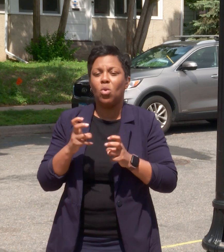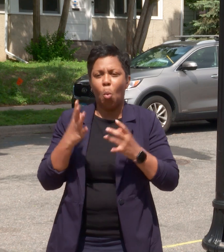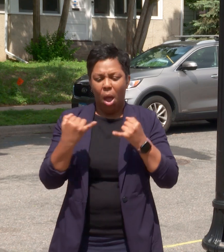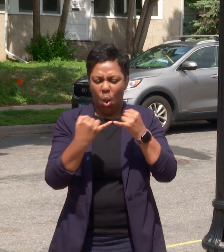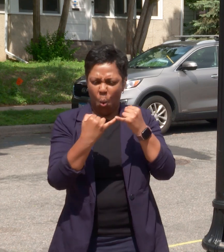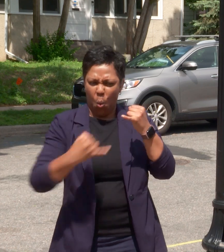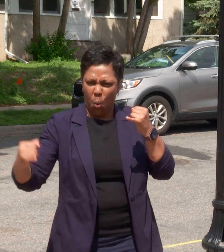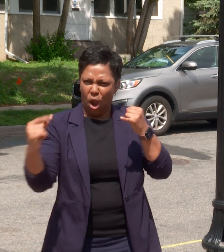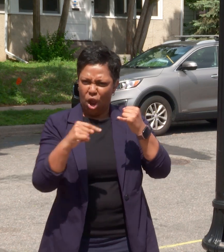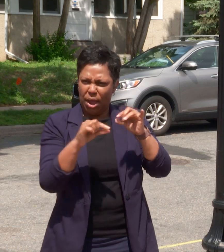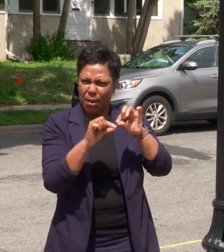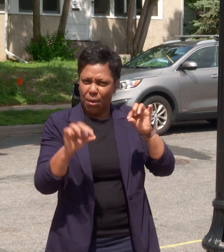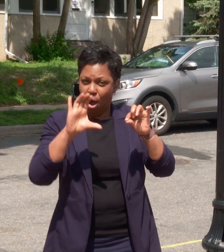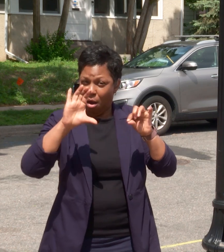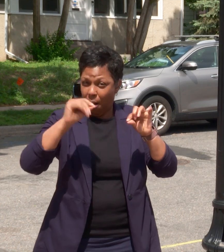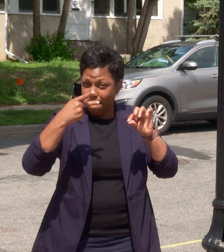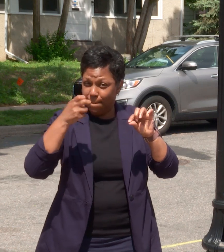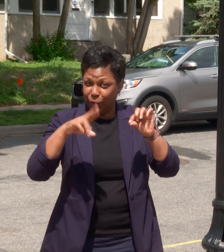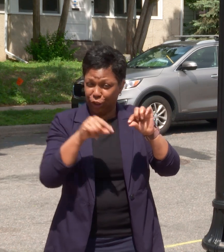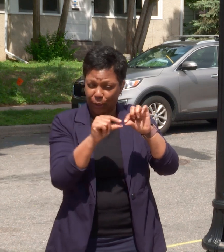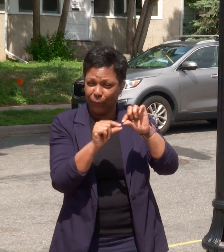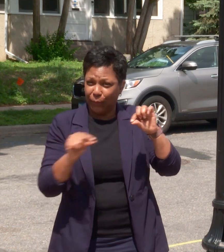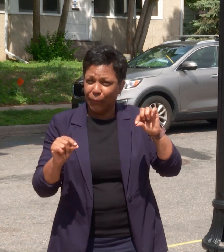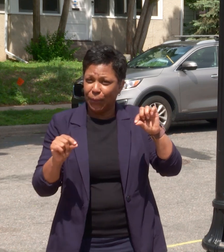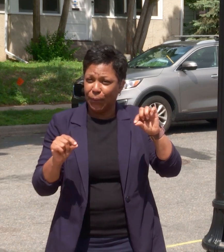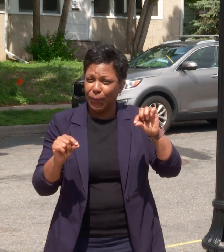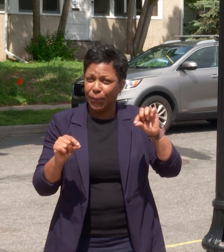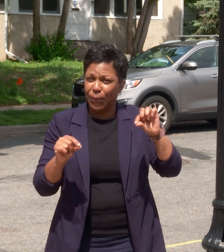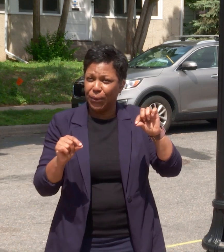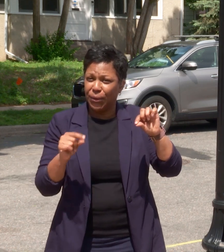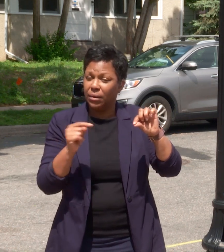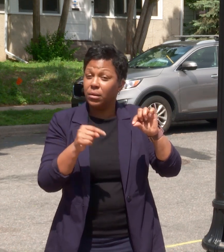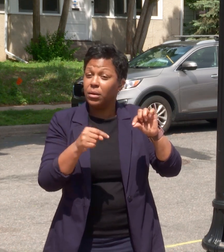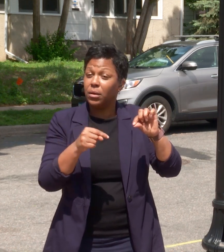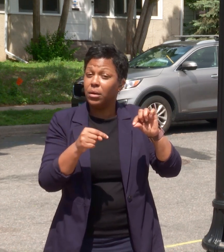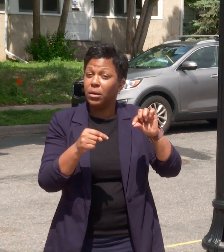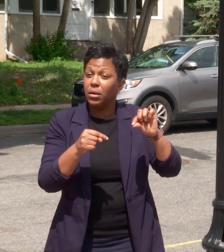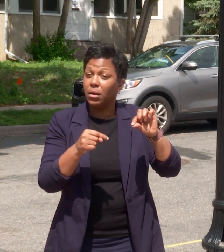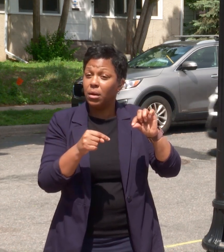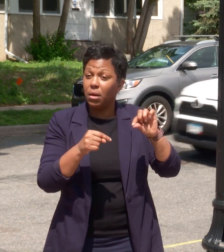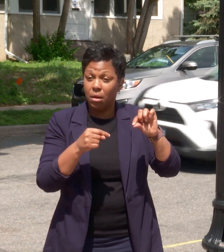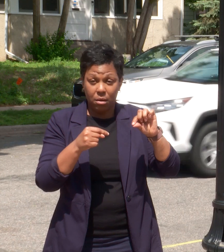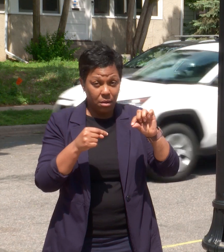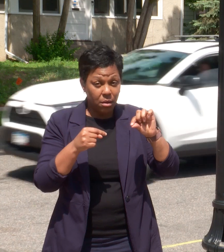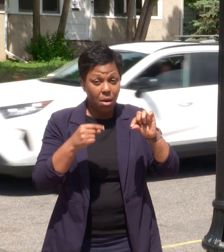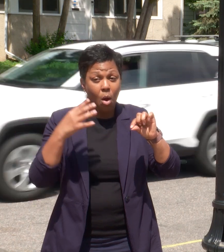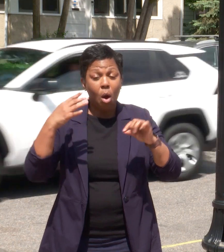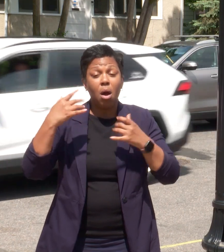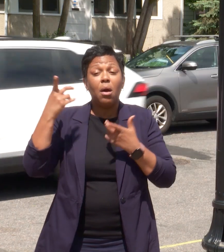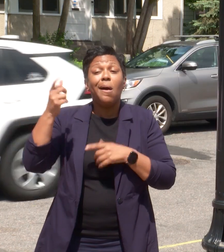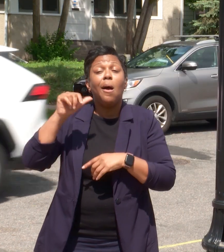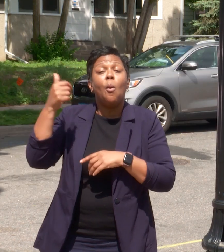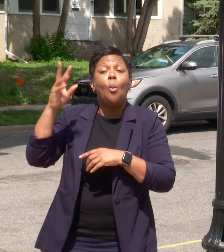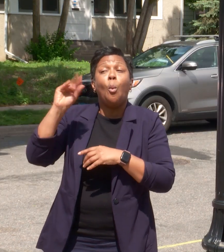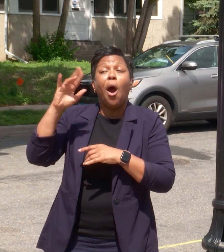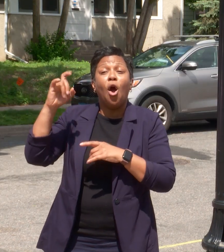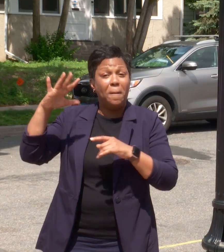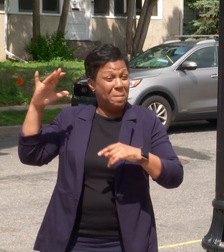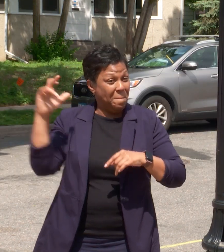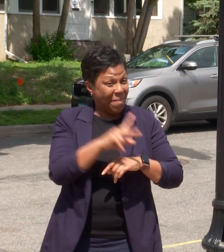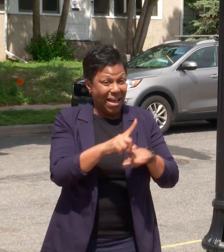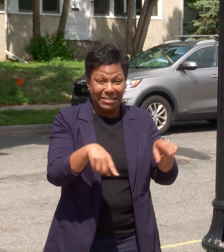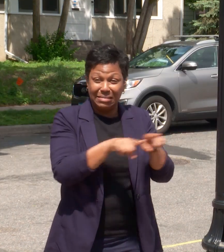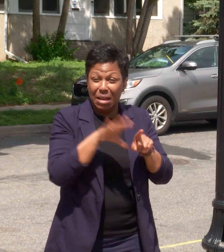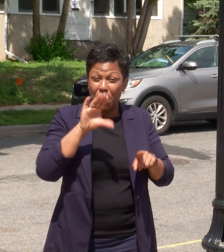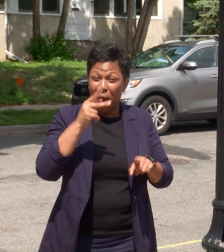the changes that we are making is shifting it over from copper wire to aluminum. And what the thieves should